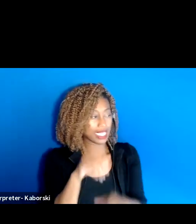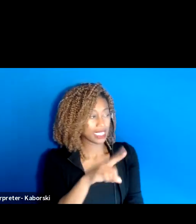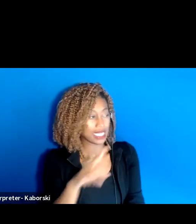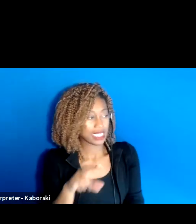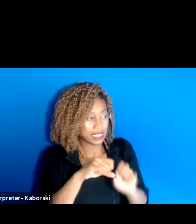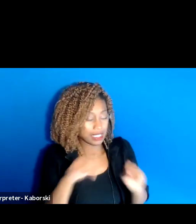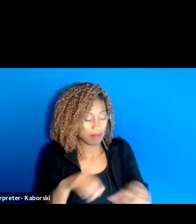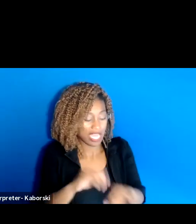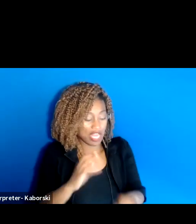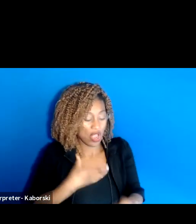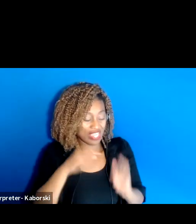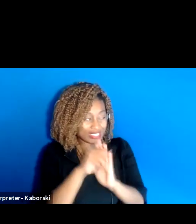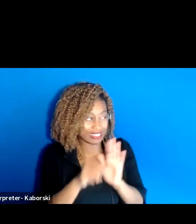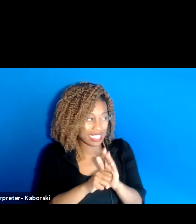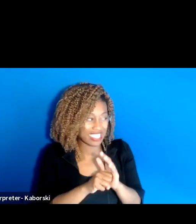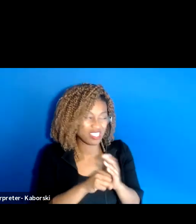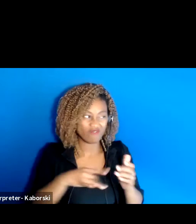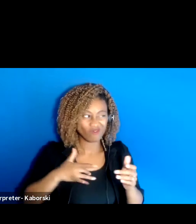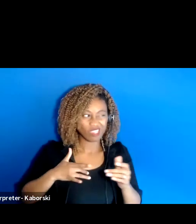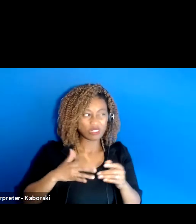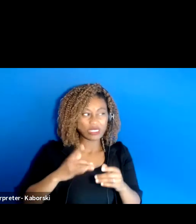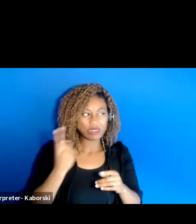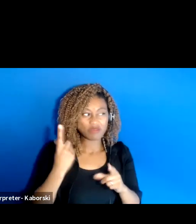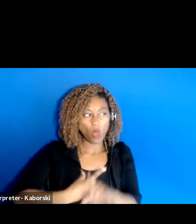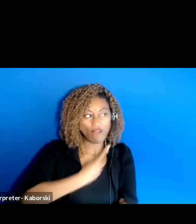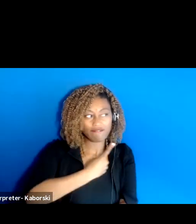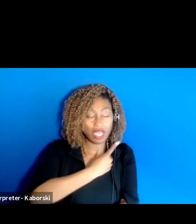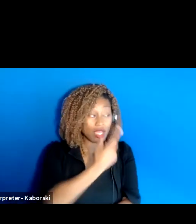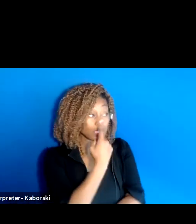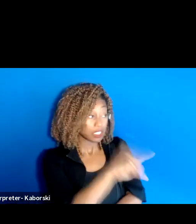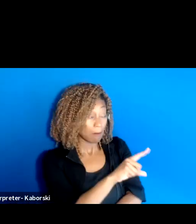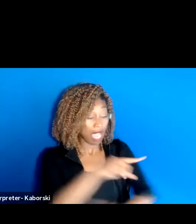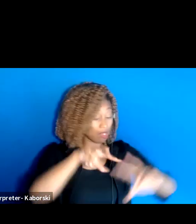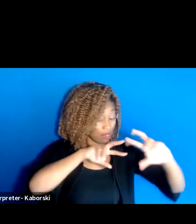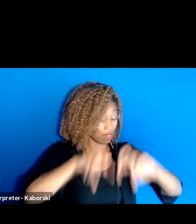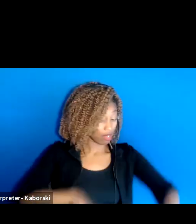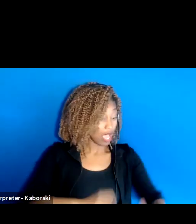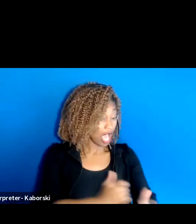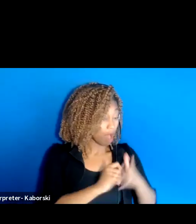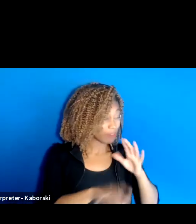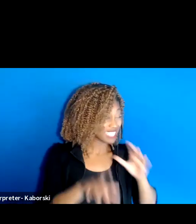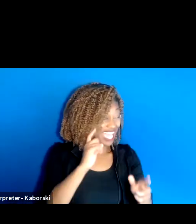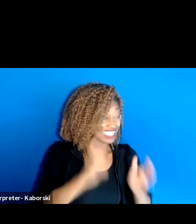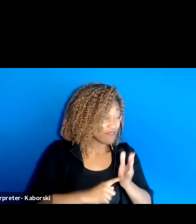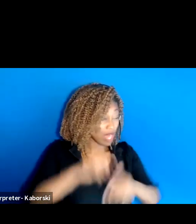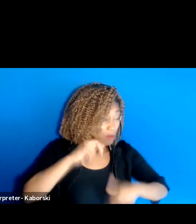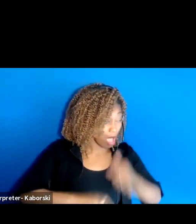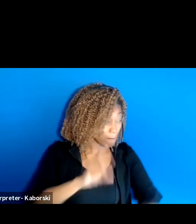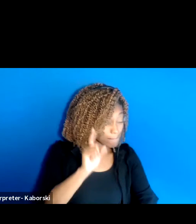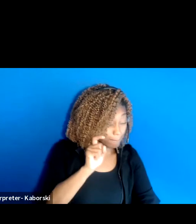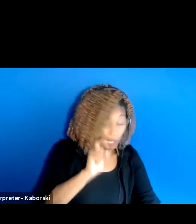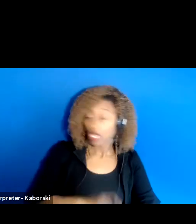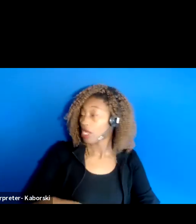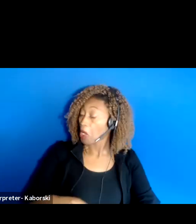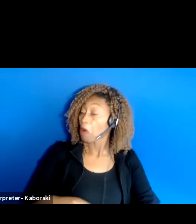our state. Would you help us take a look at how this is happening? So through this project, we have a group